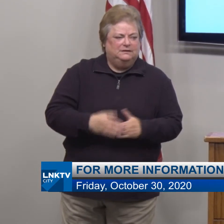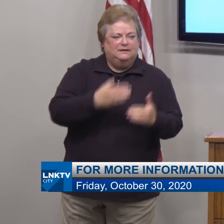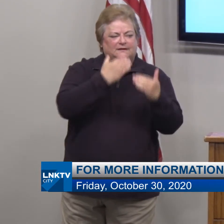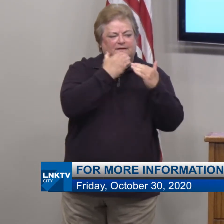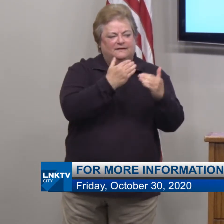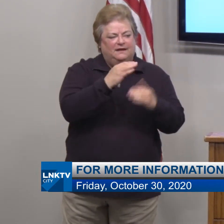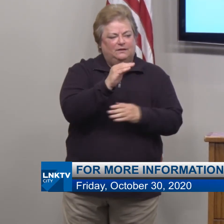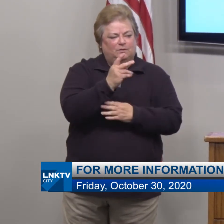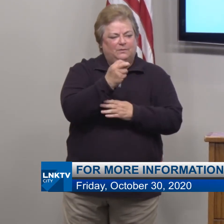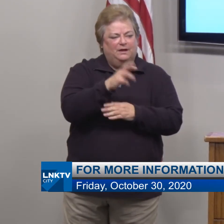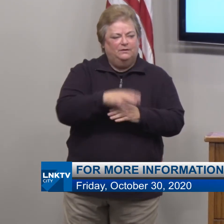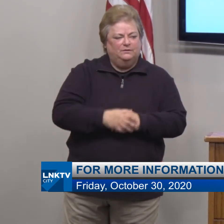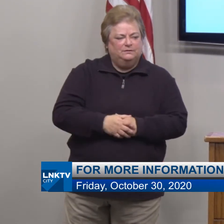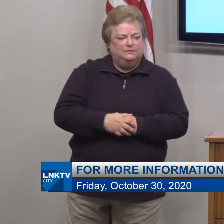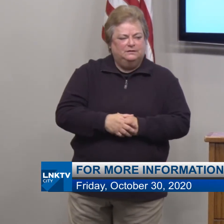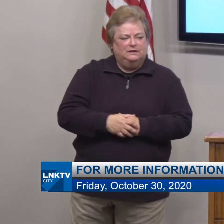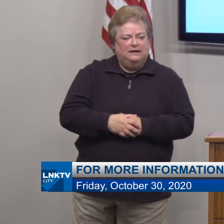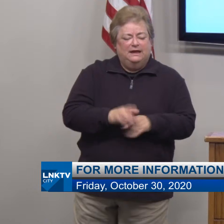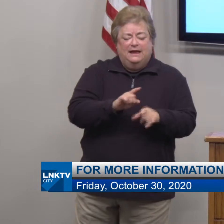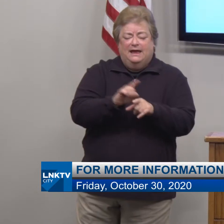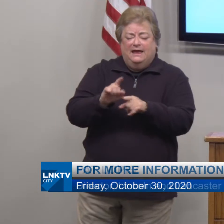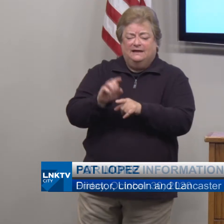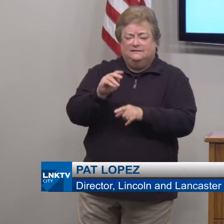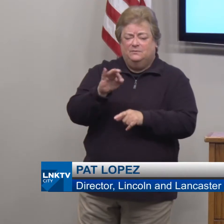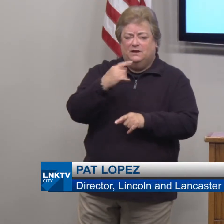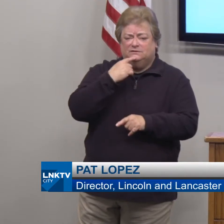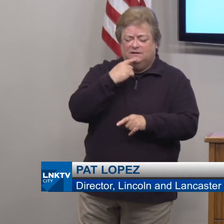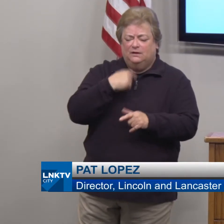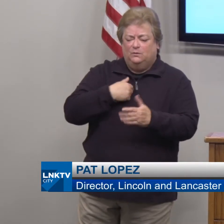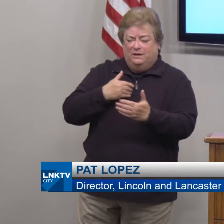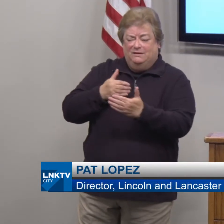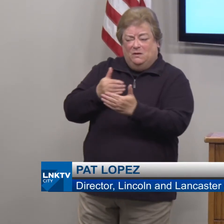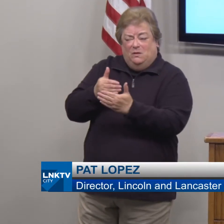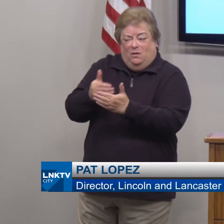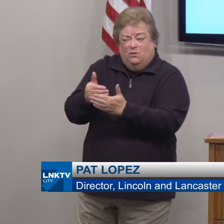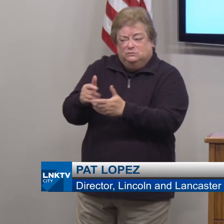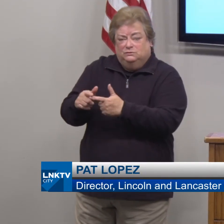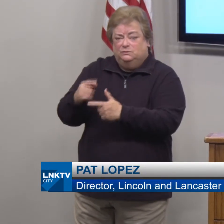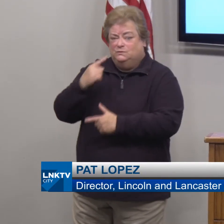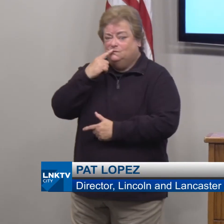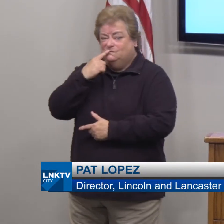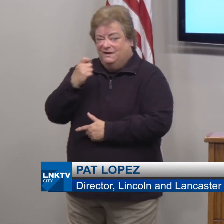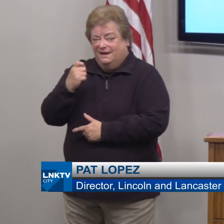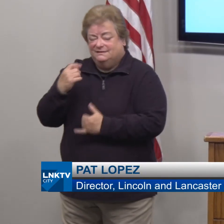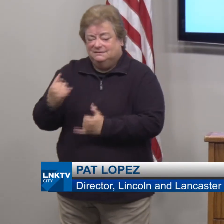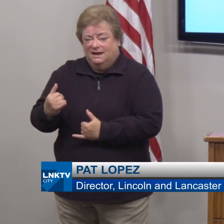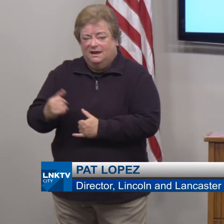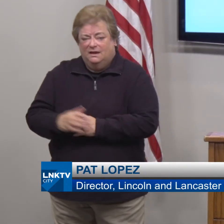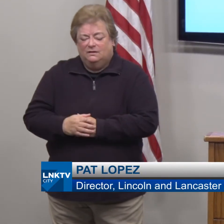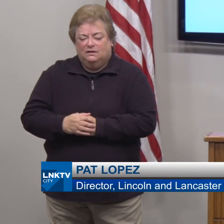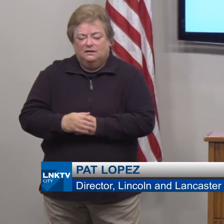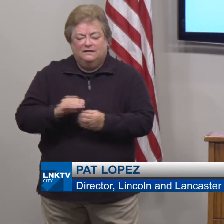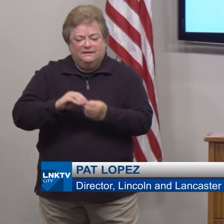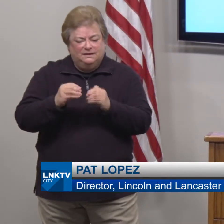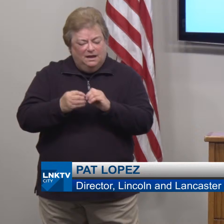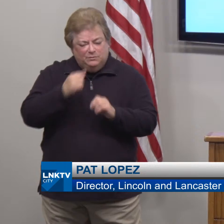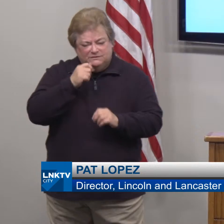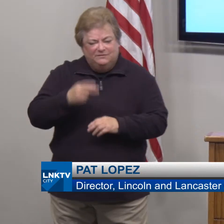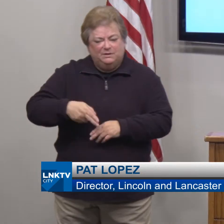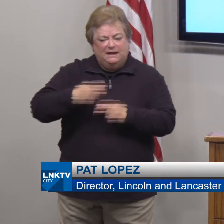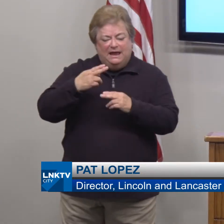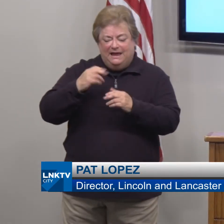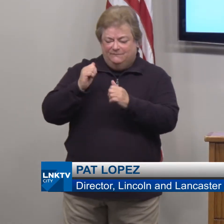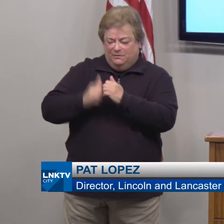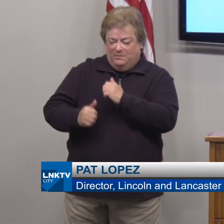Thank you, Mayor. As the Mayor said, we are on the verge of moving into red. Our case numbers have been high for the last